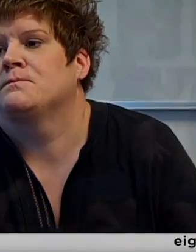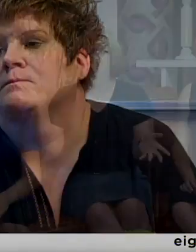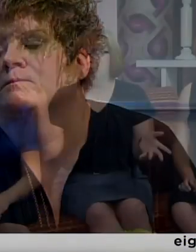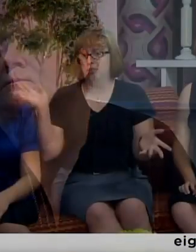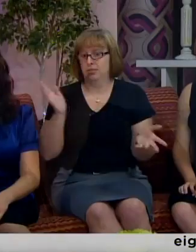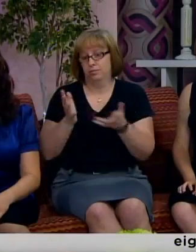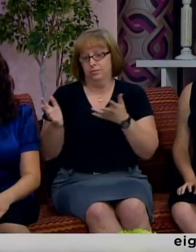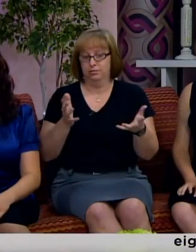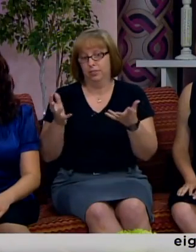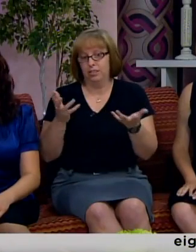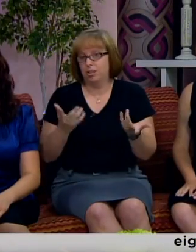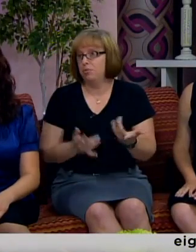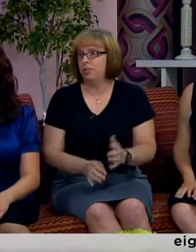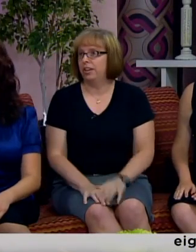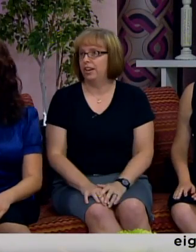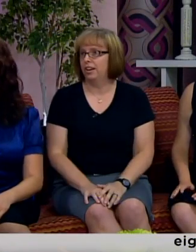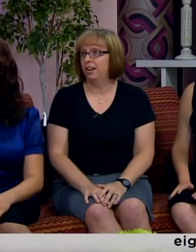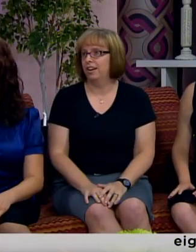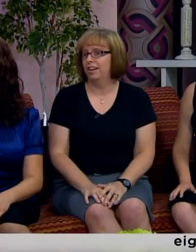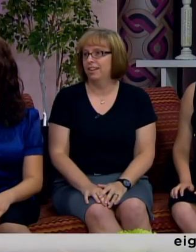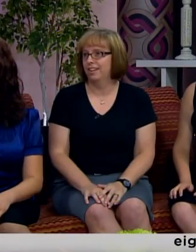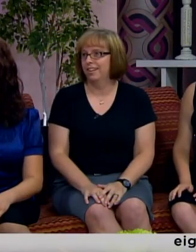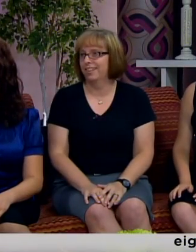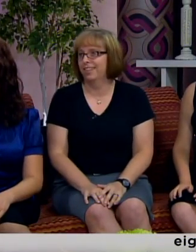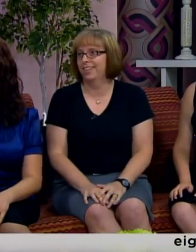world. Okay, how would you say, I love Wood TV 8? I